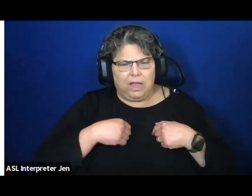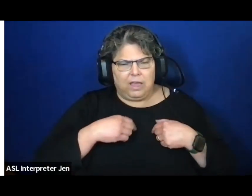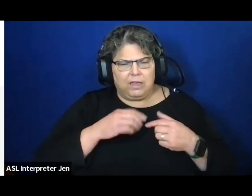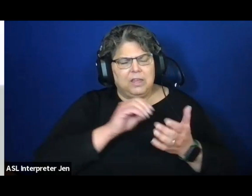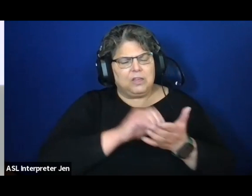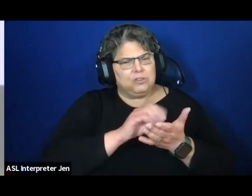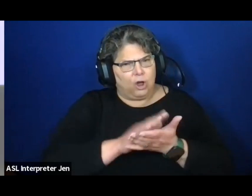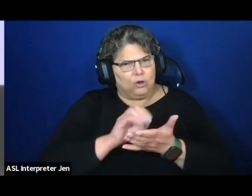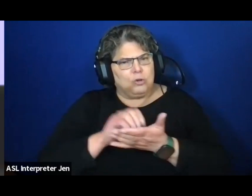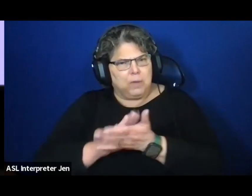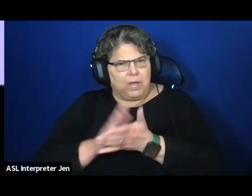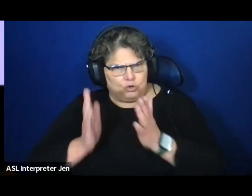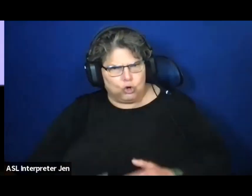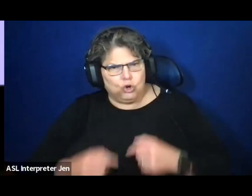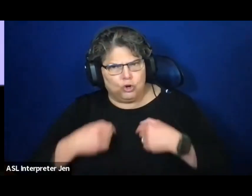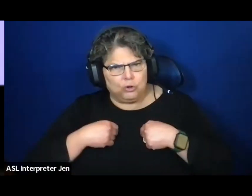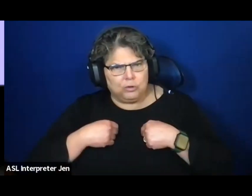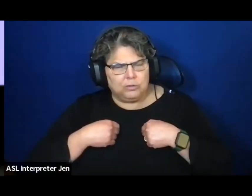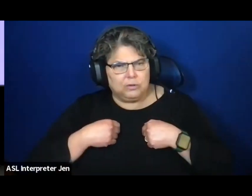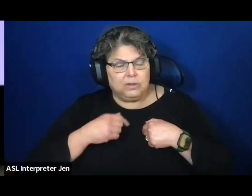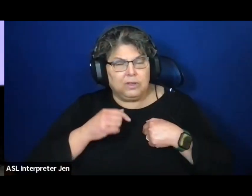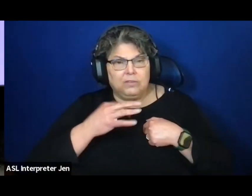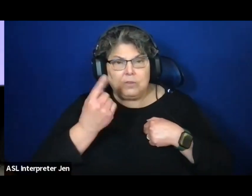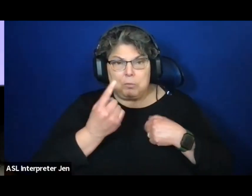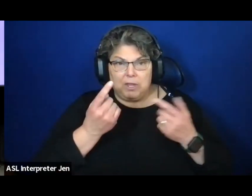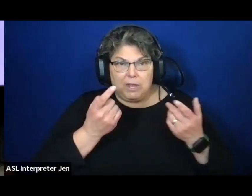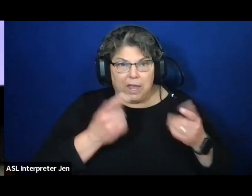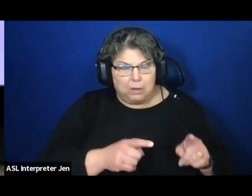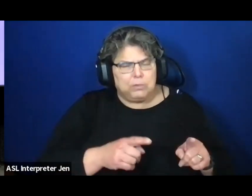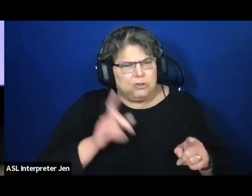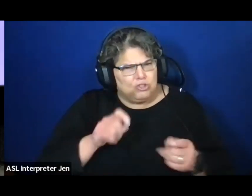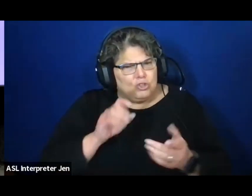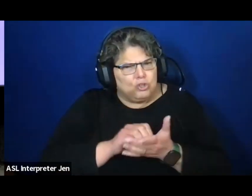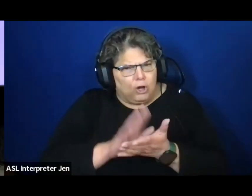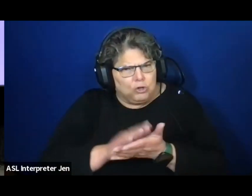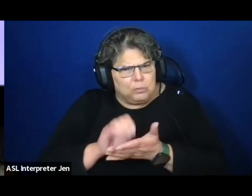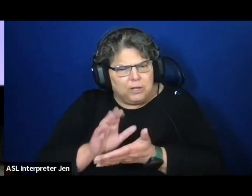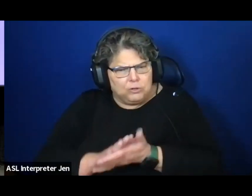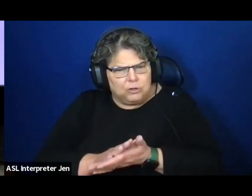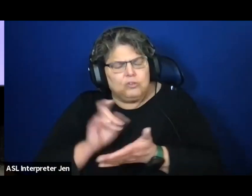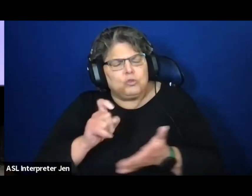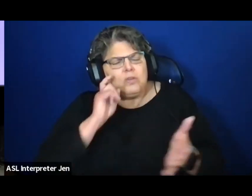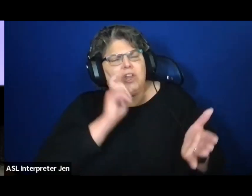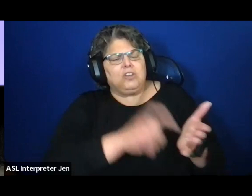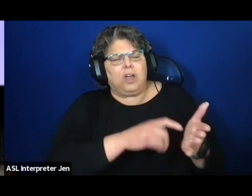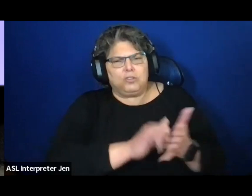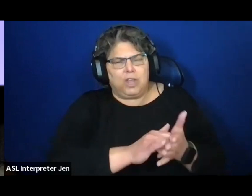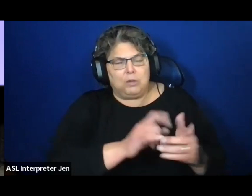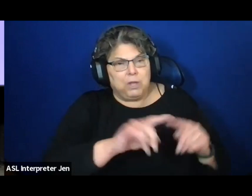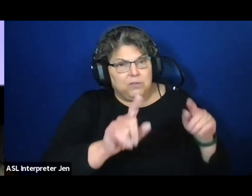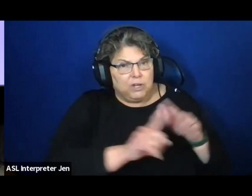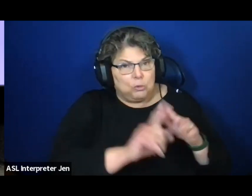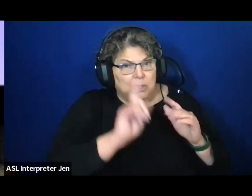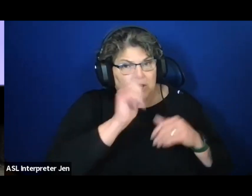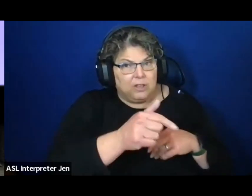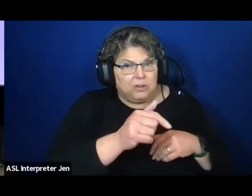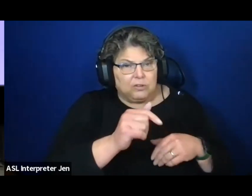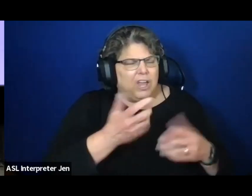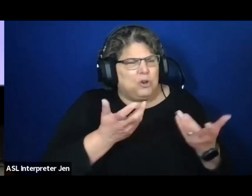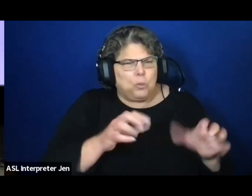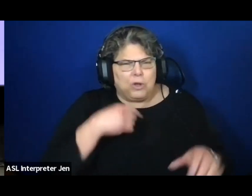don't know, if something that happened that may not have been documented, right? So I have to acknowledge that. So that way, if it comes up later on, that I don't look like a